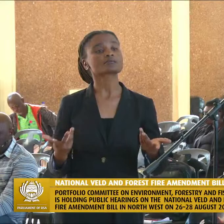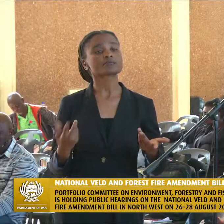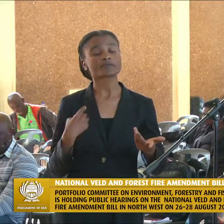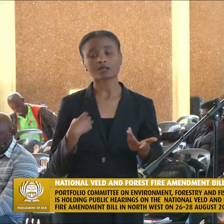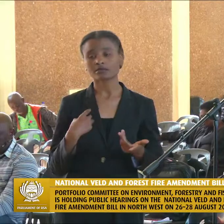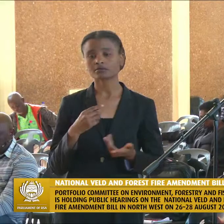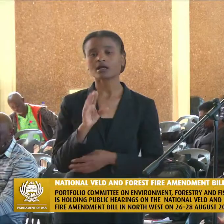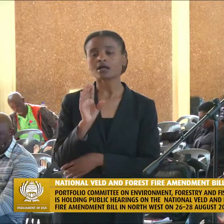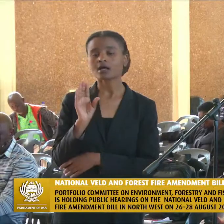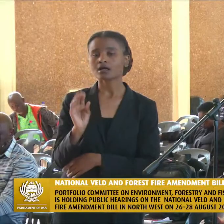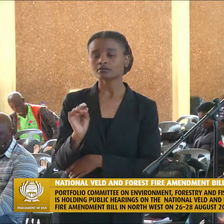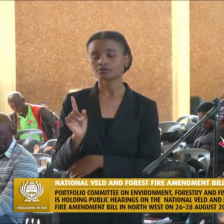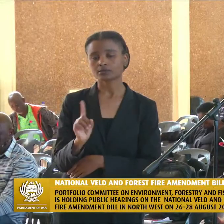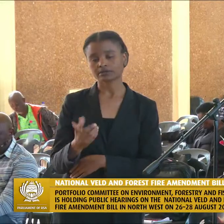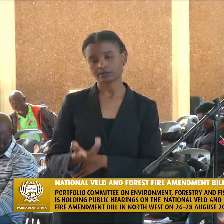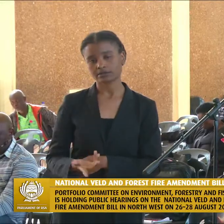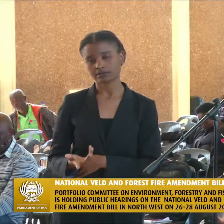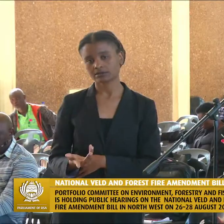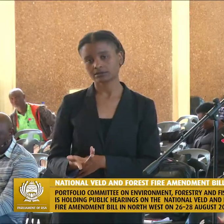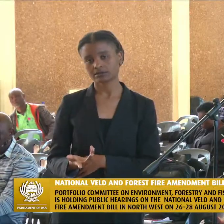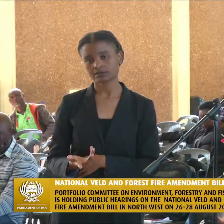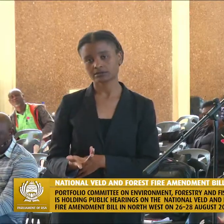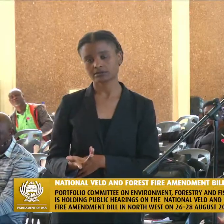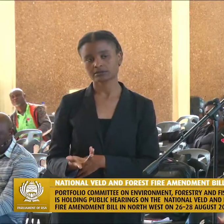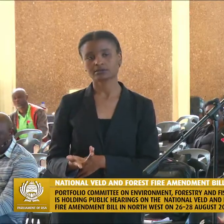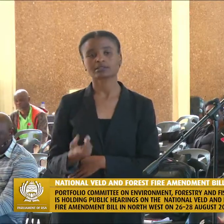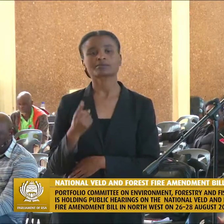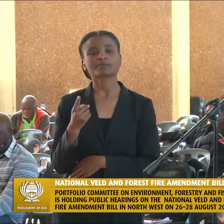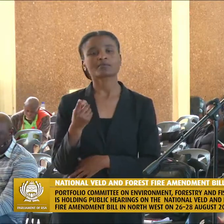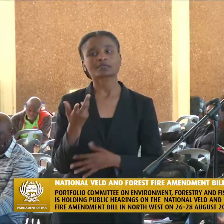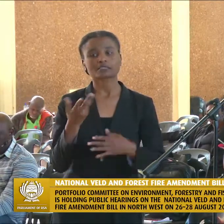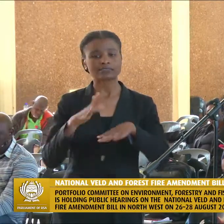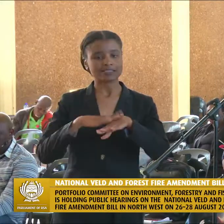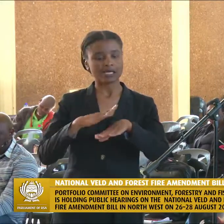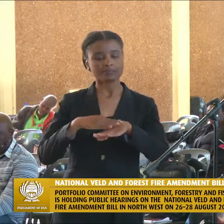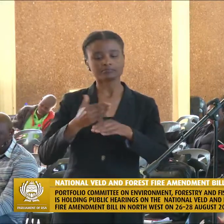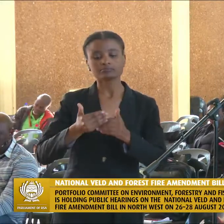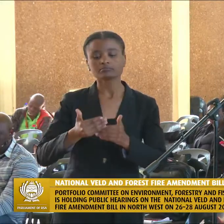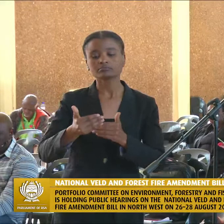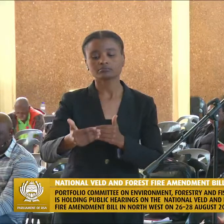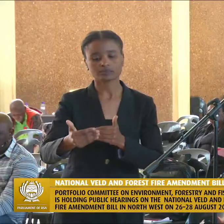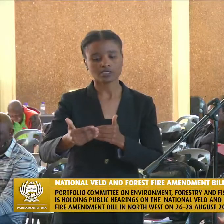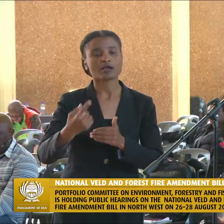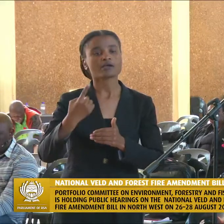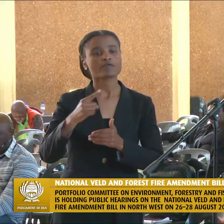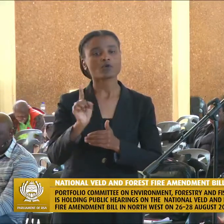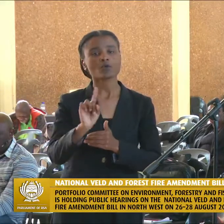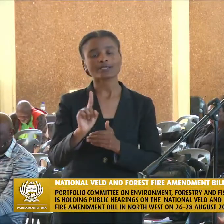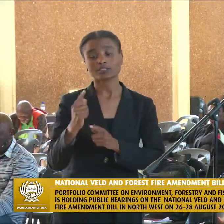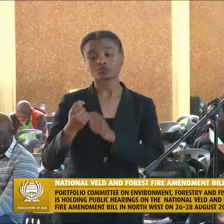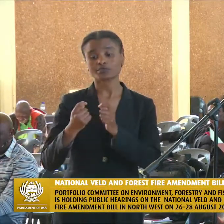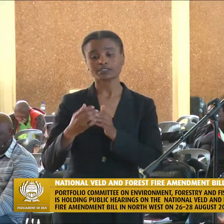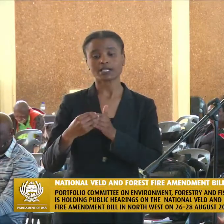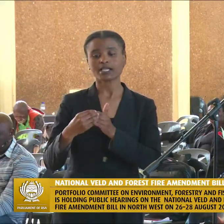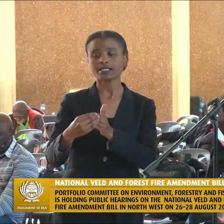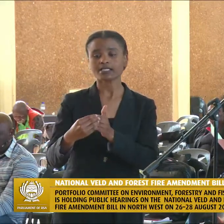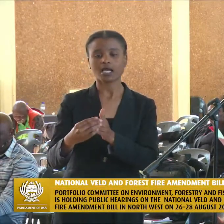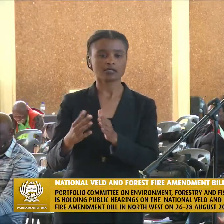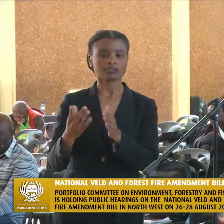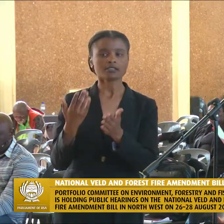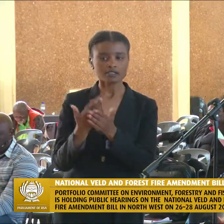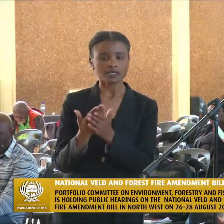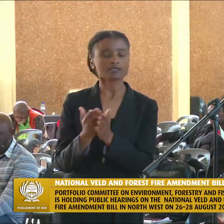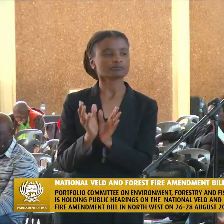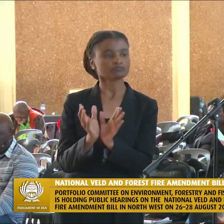i will request that there should be some sort of extension so that we can communicate with the traditional leaders uh the